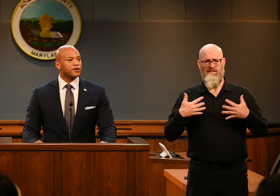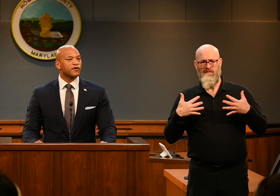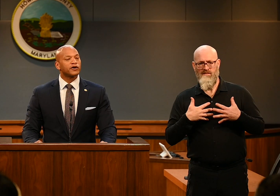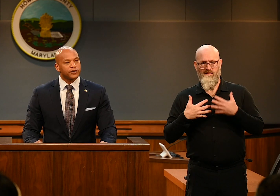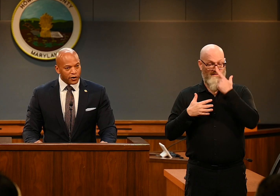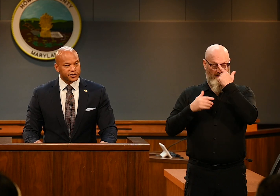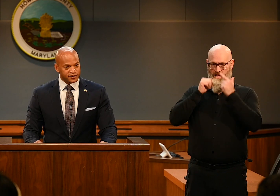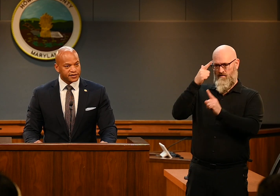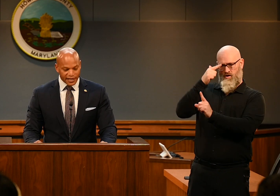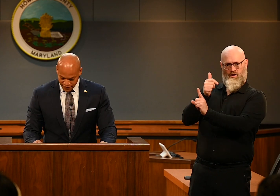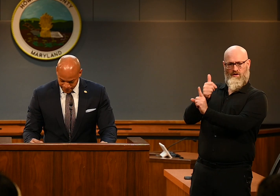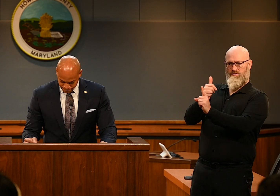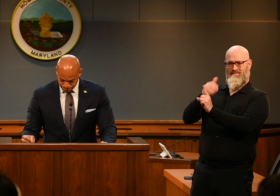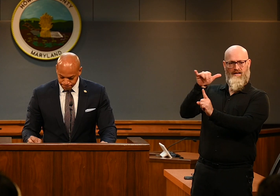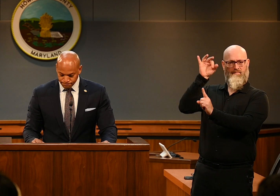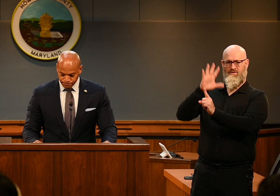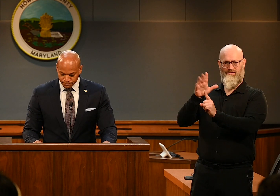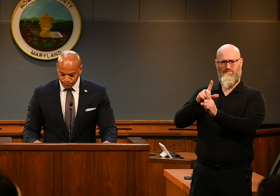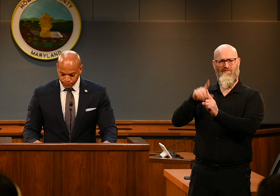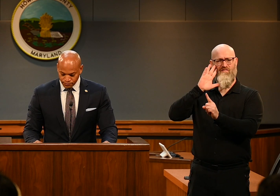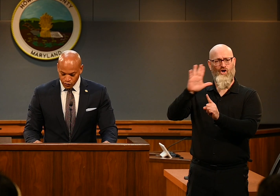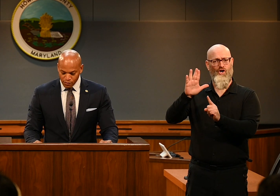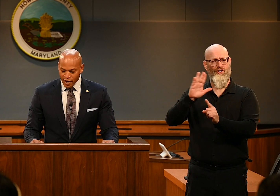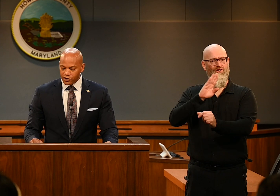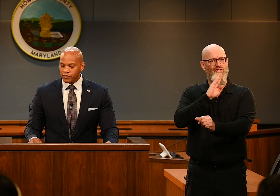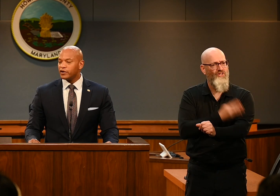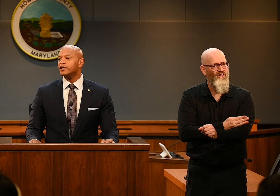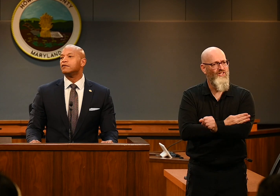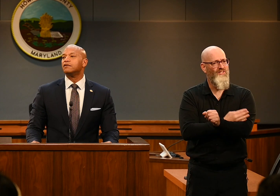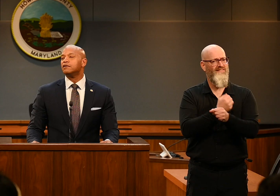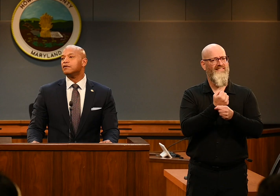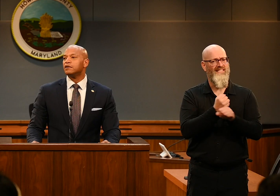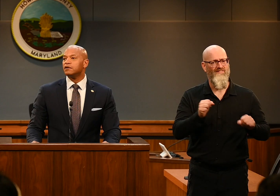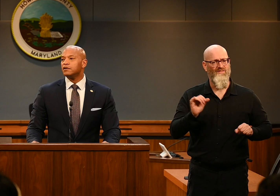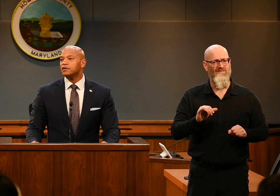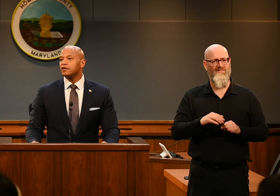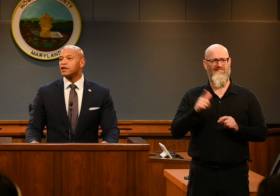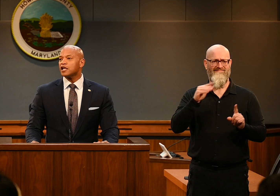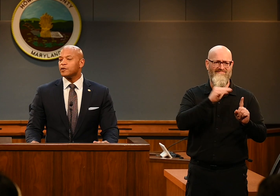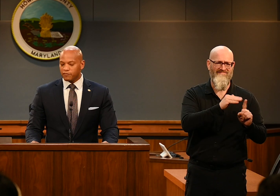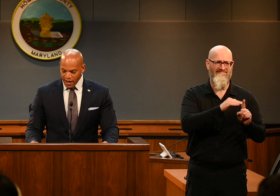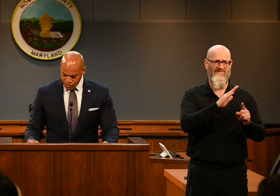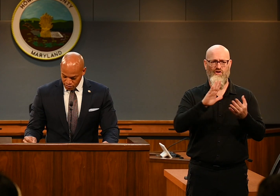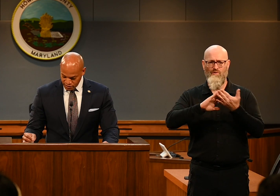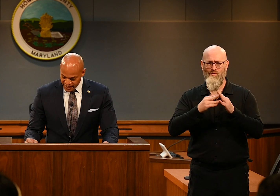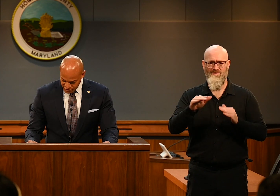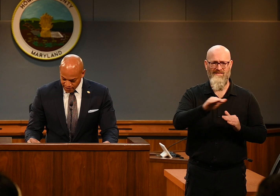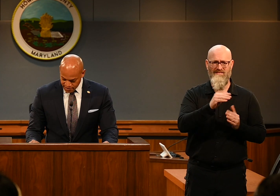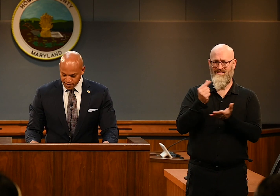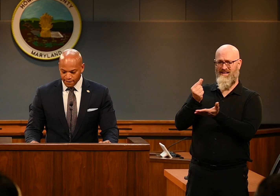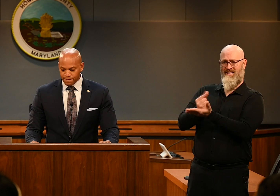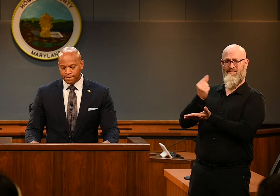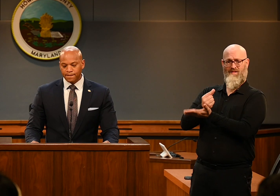safety, but for her daughter's safety, who reminded her community that the Gospel of Matthew